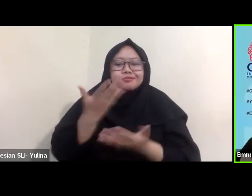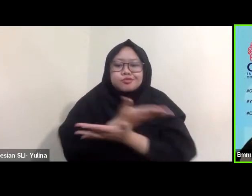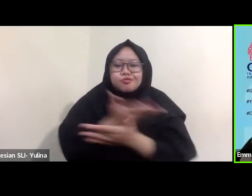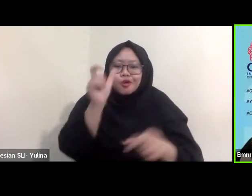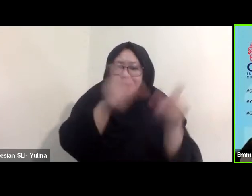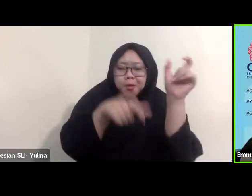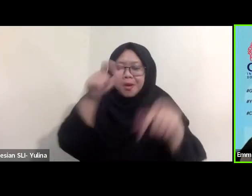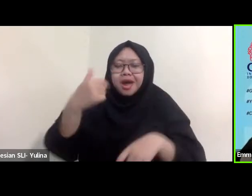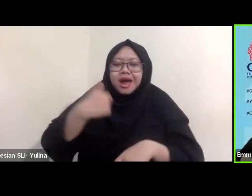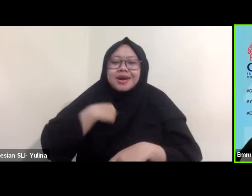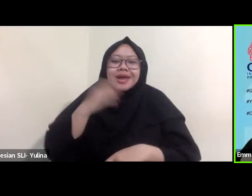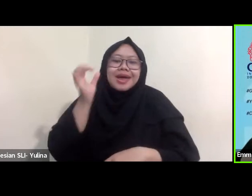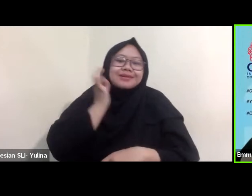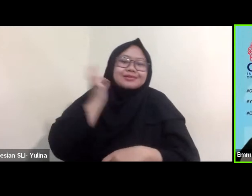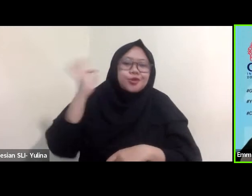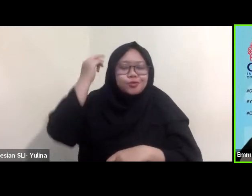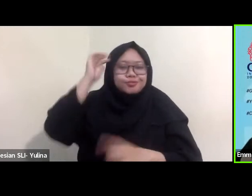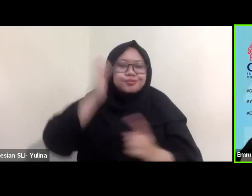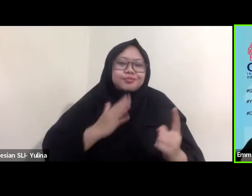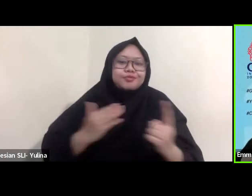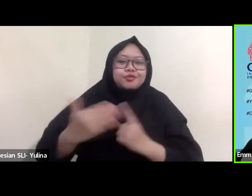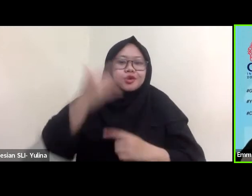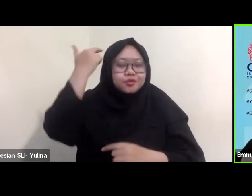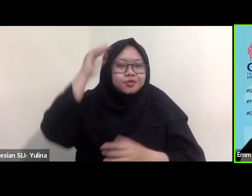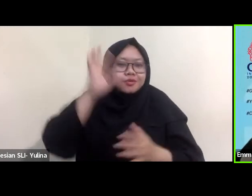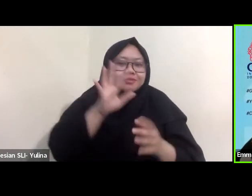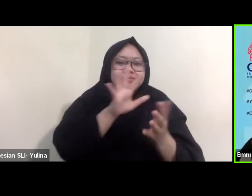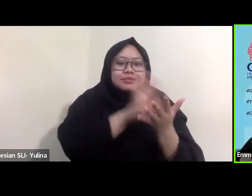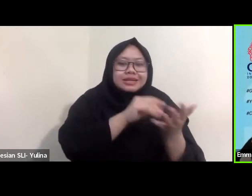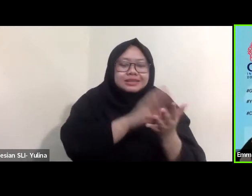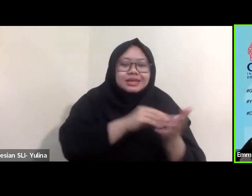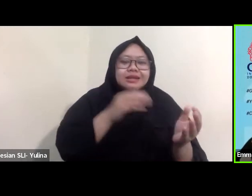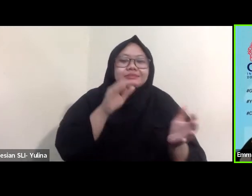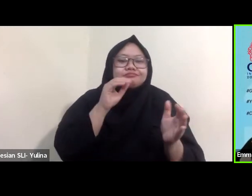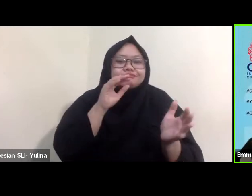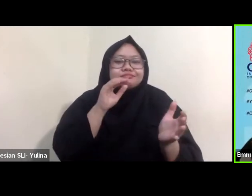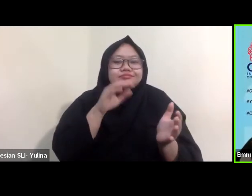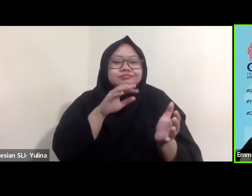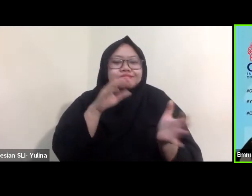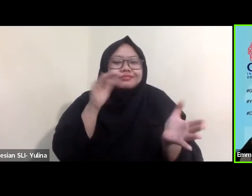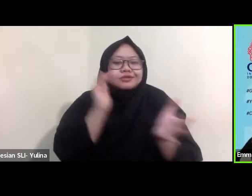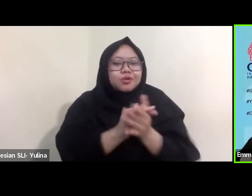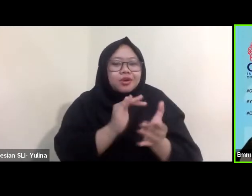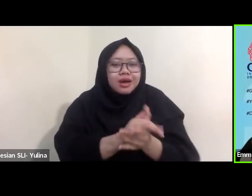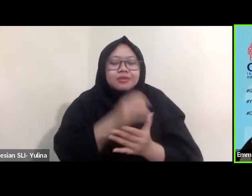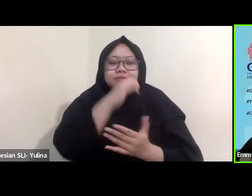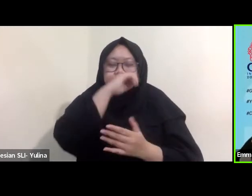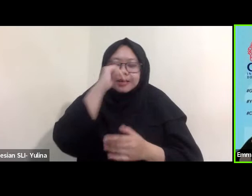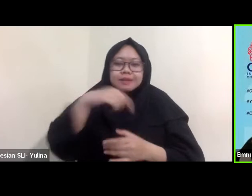but also their learning, their well-being, but also more societal impacts as well. We know that